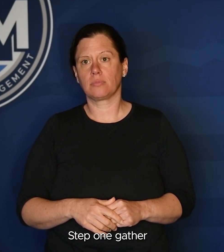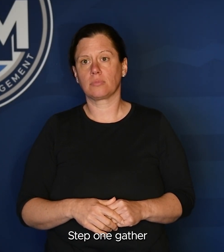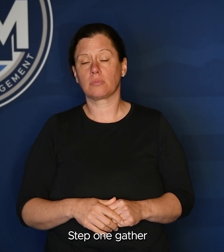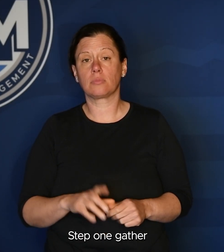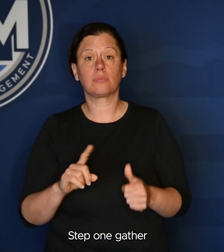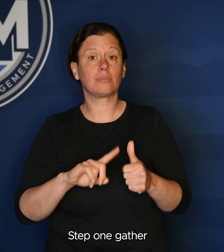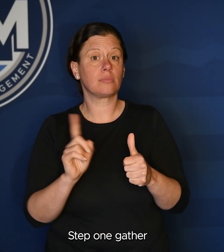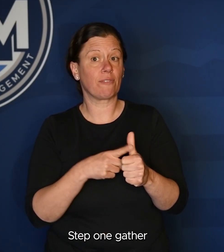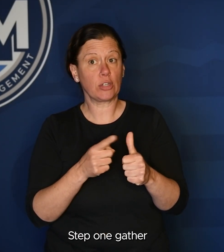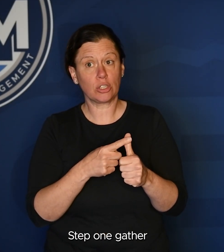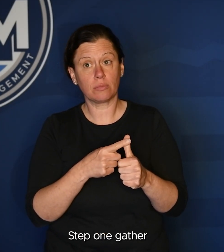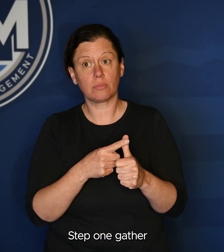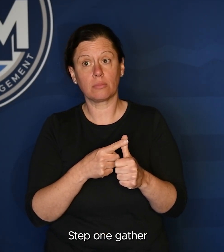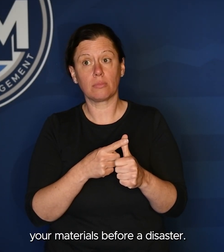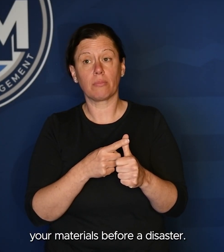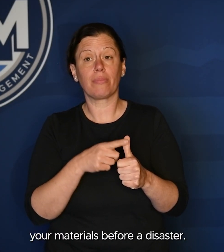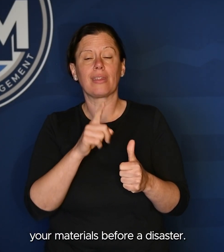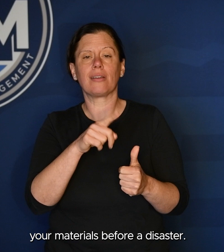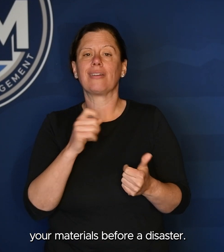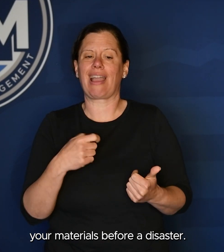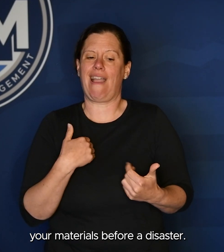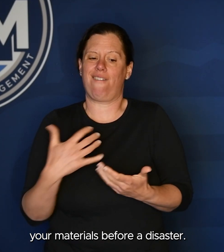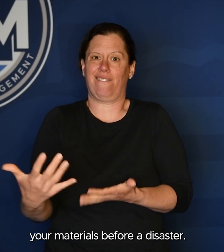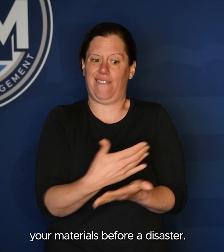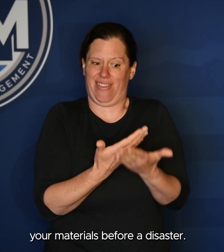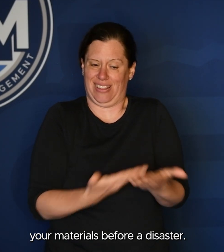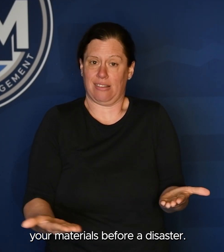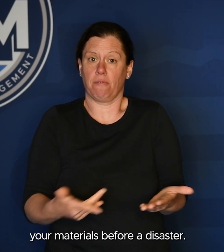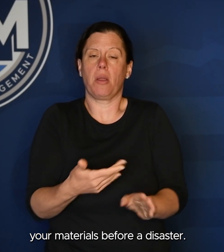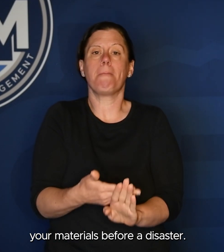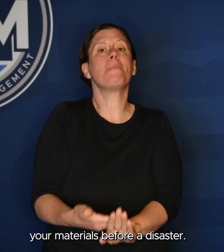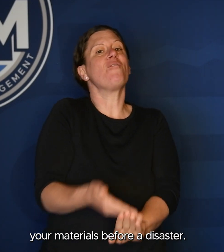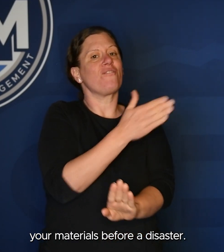Step 1. Gather your materials before a disaster.